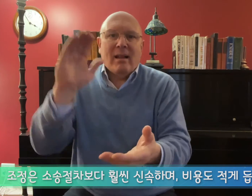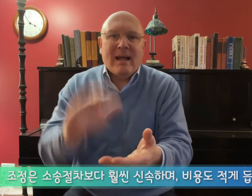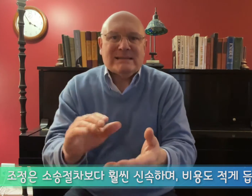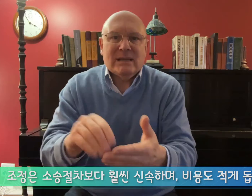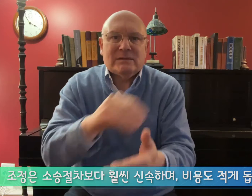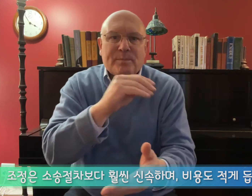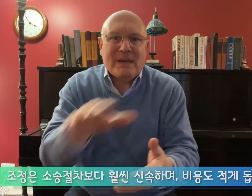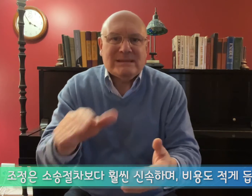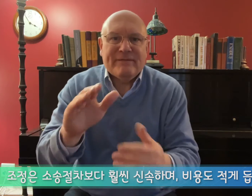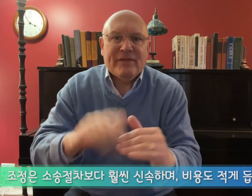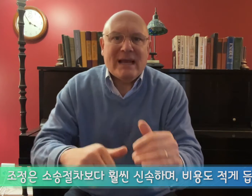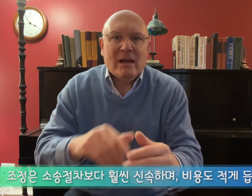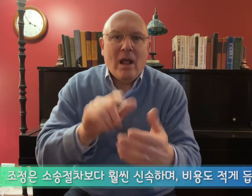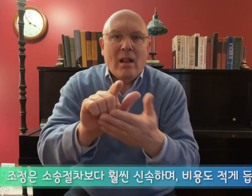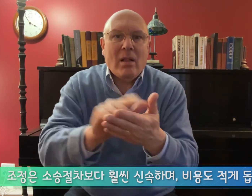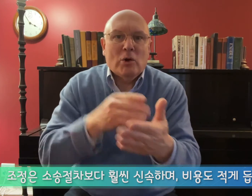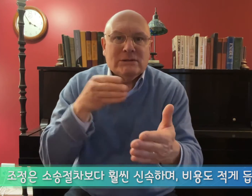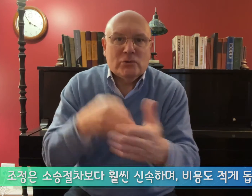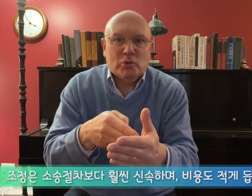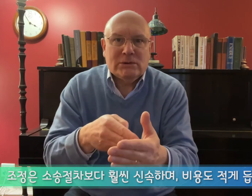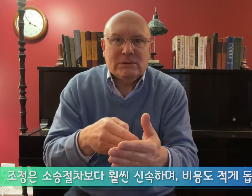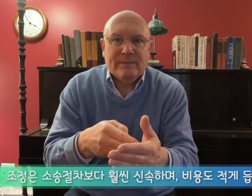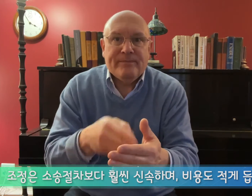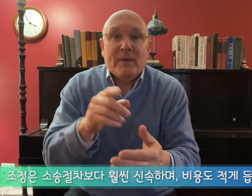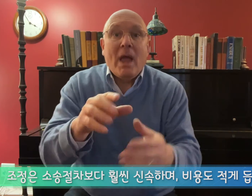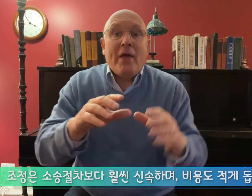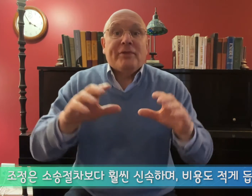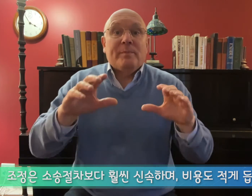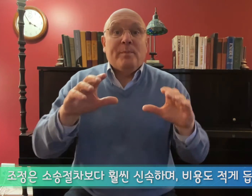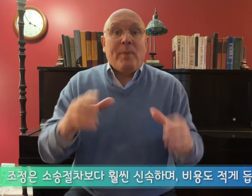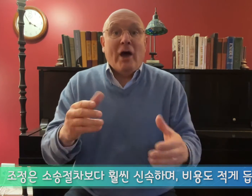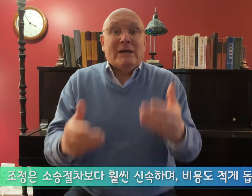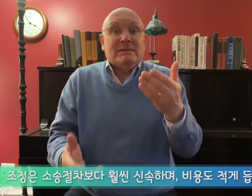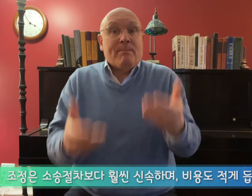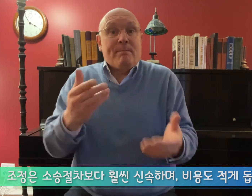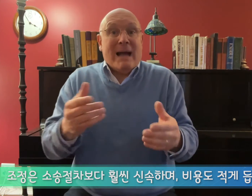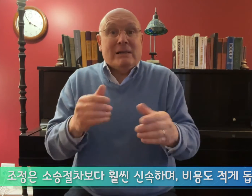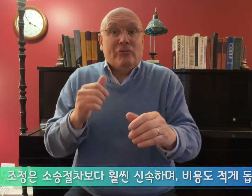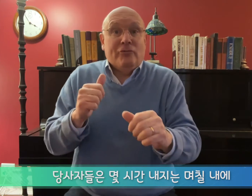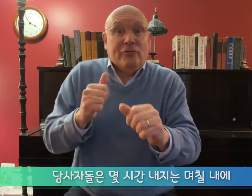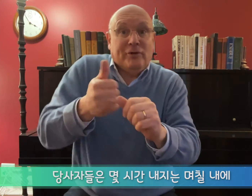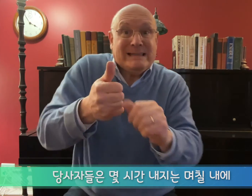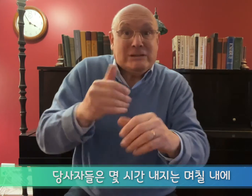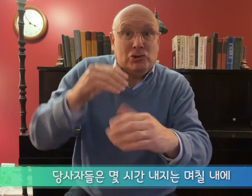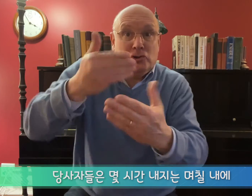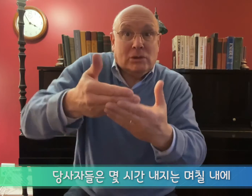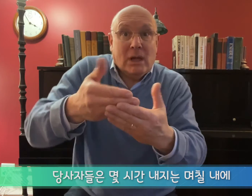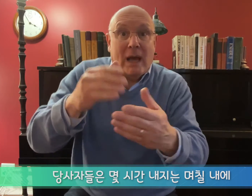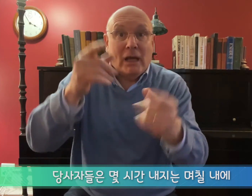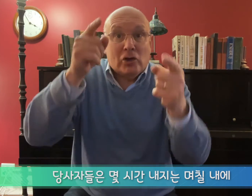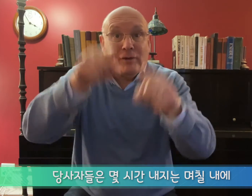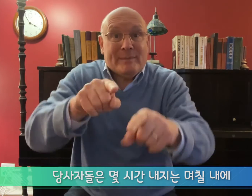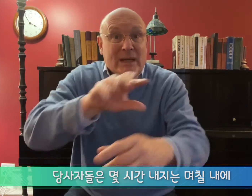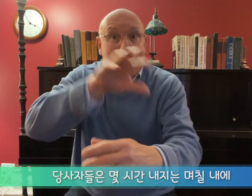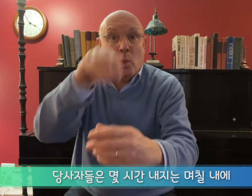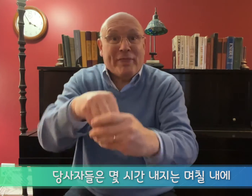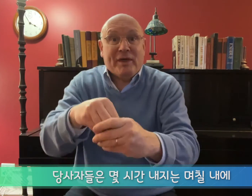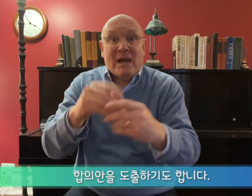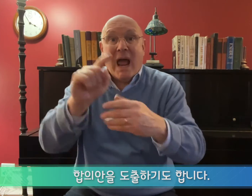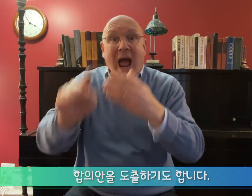Mediation is faster and less expensive than lawsuits. The parties may reach an agreement within